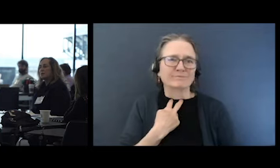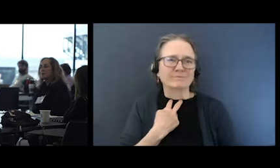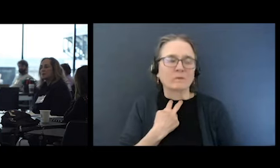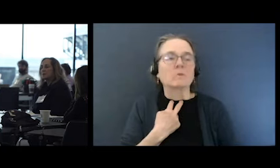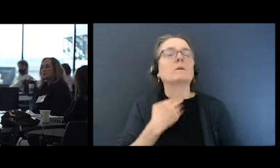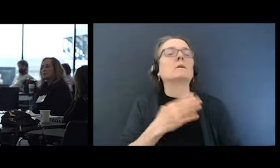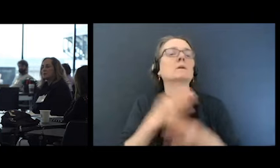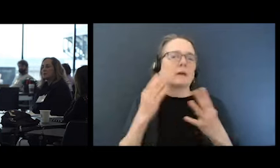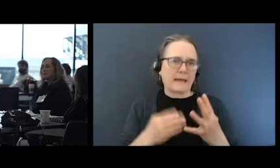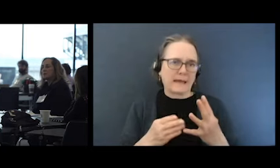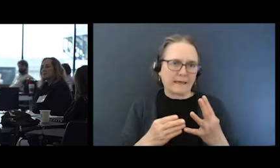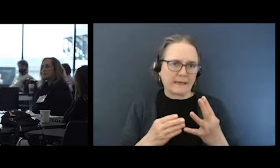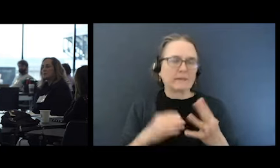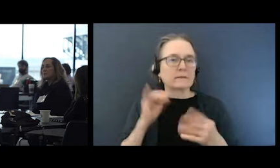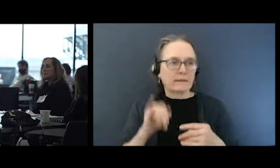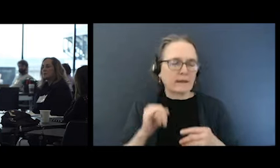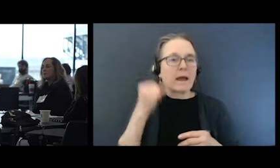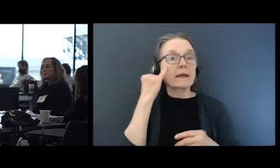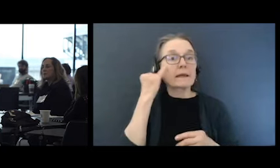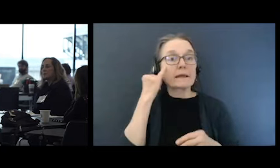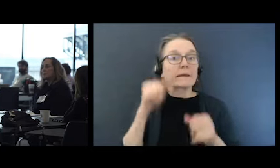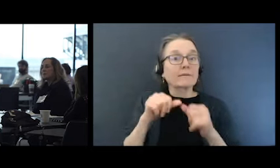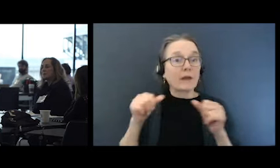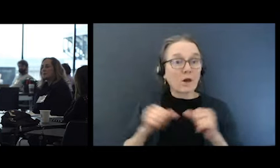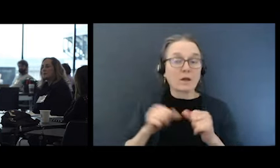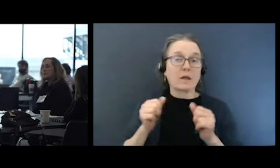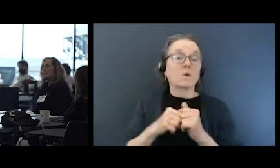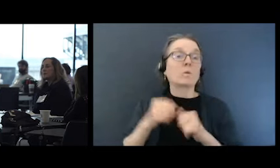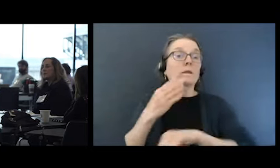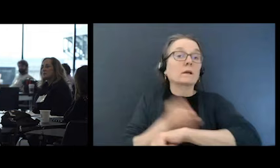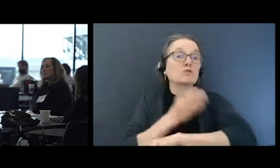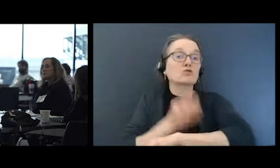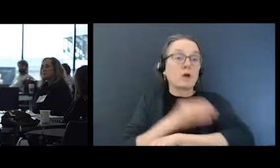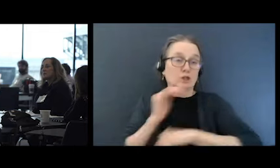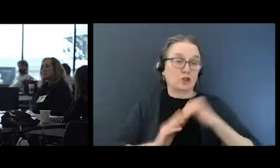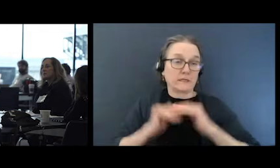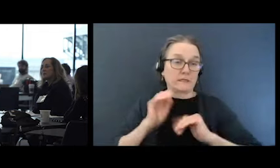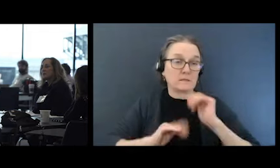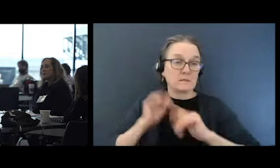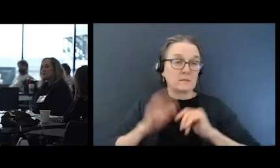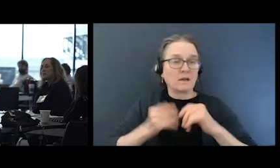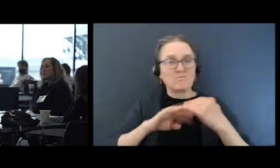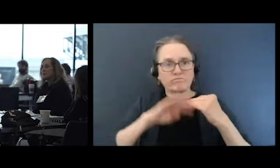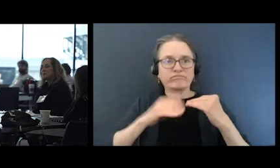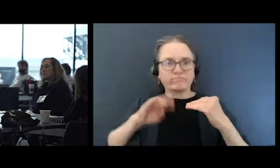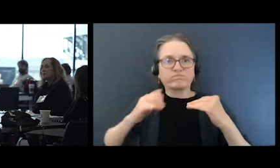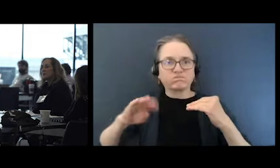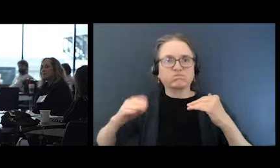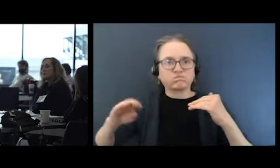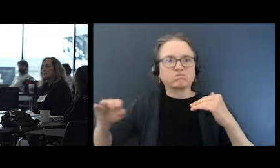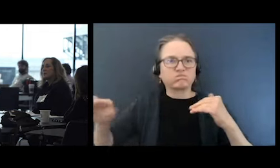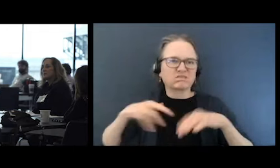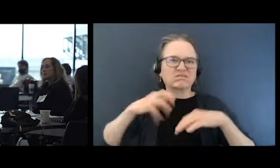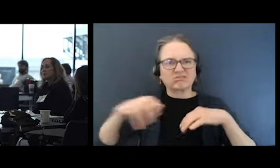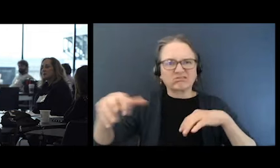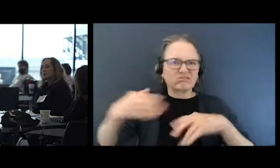it's at least safer if you have like a smooth surface to walk on and not have to worry about debris, or maybe if there's not enough wayfinding